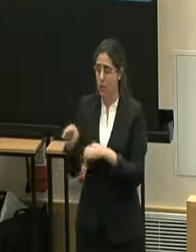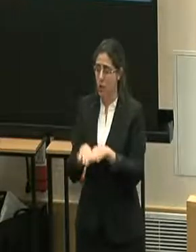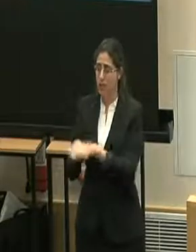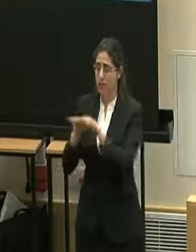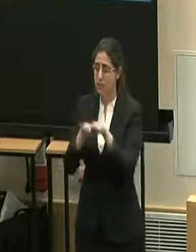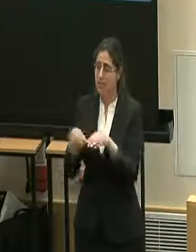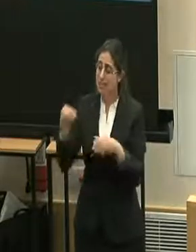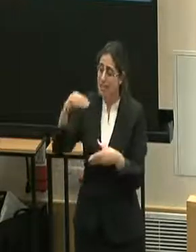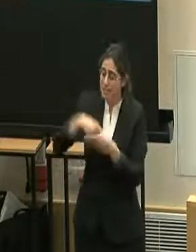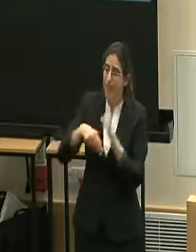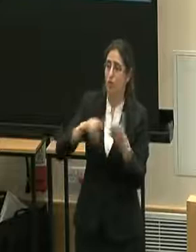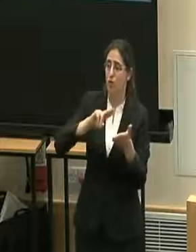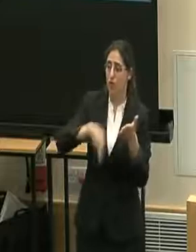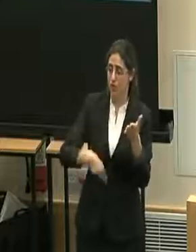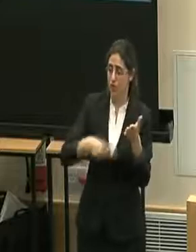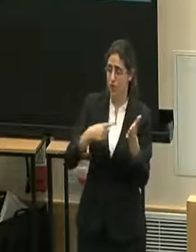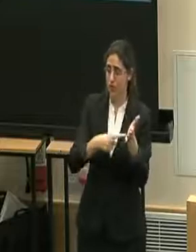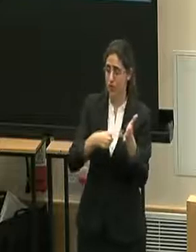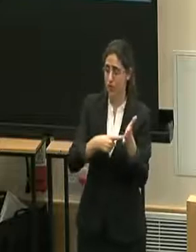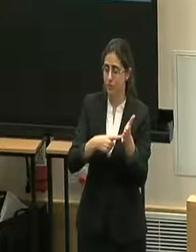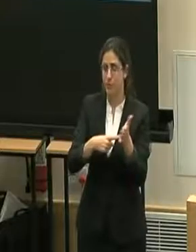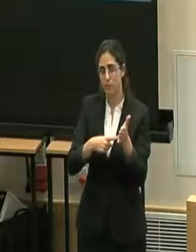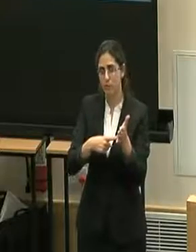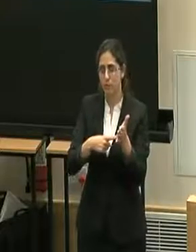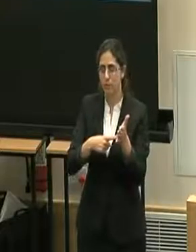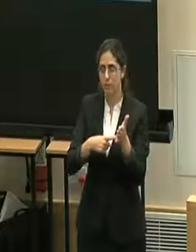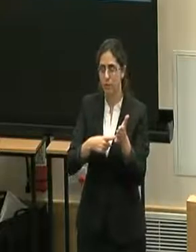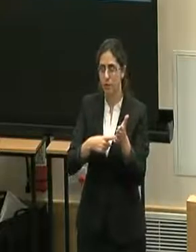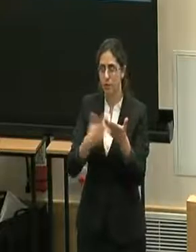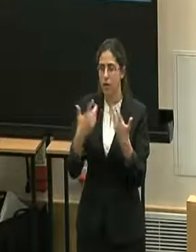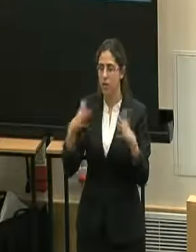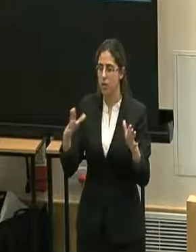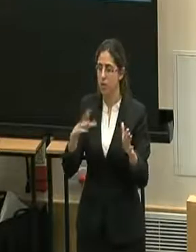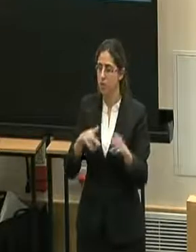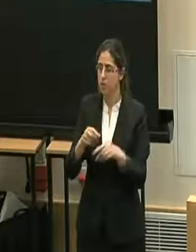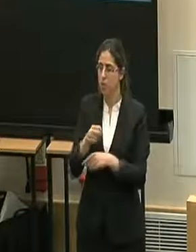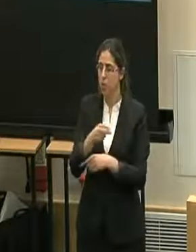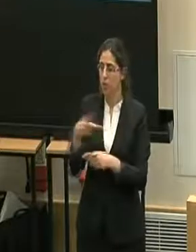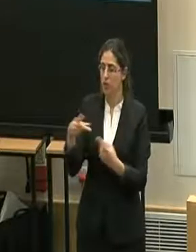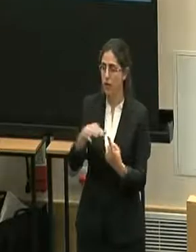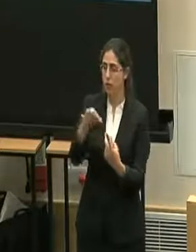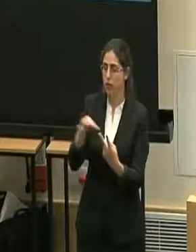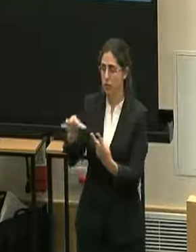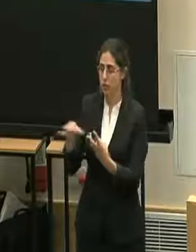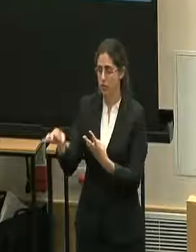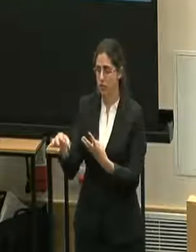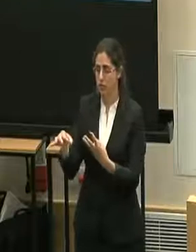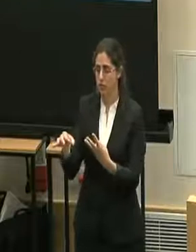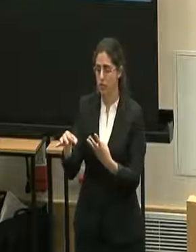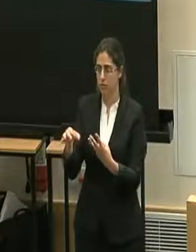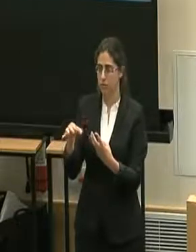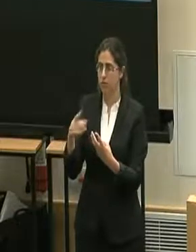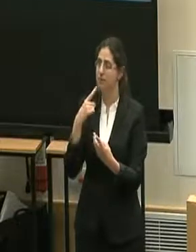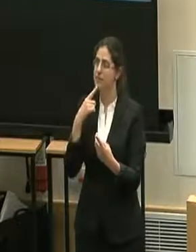Convention? If it were pure equality of opportunity, sometimes called